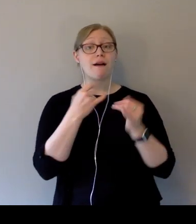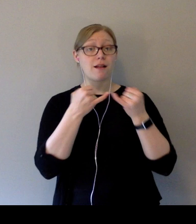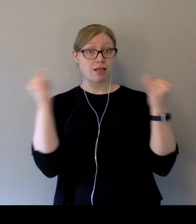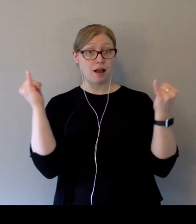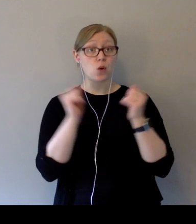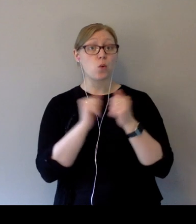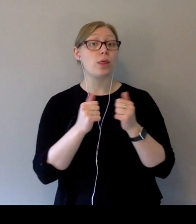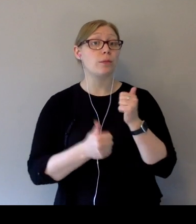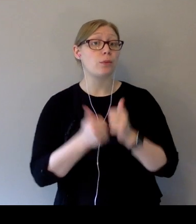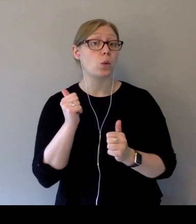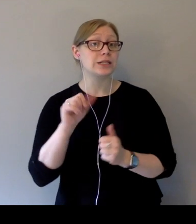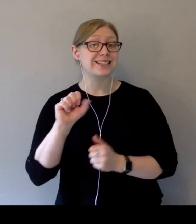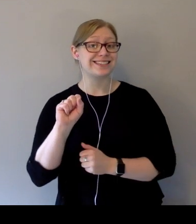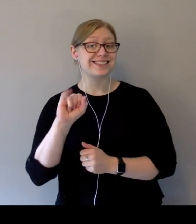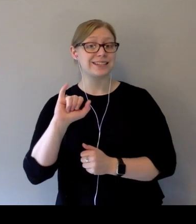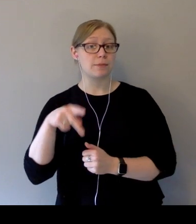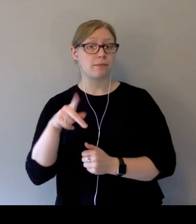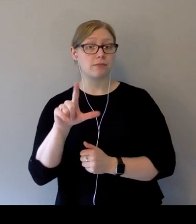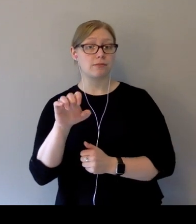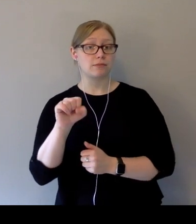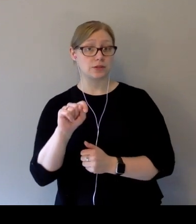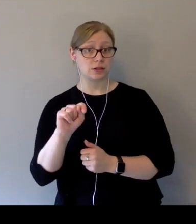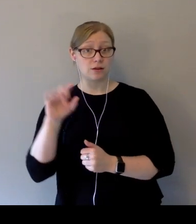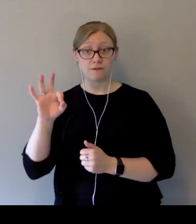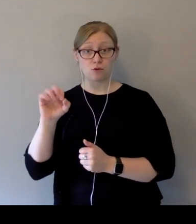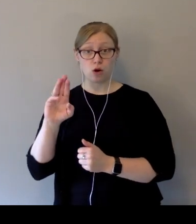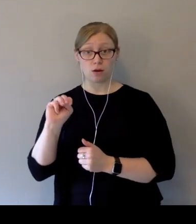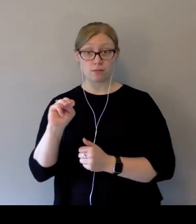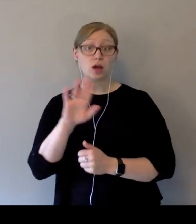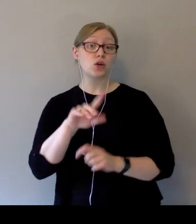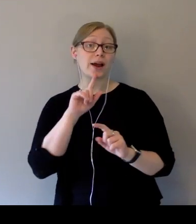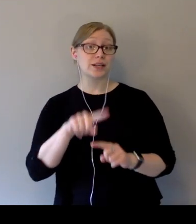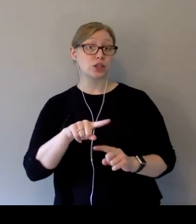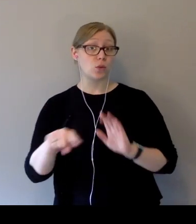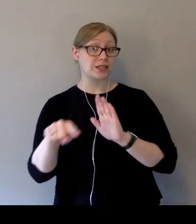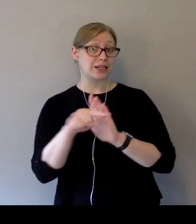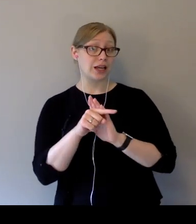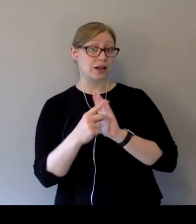form. Your answer for this problem was -2/8.